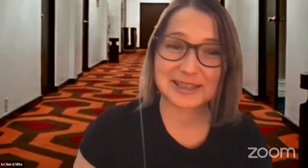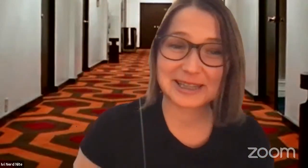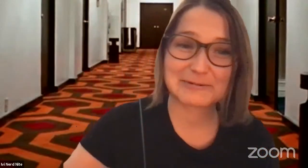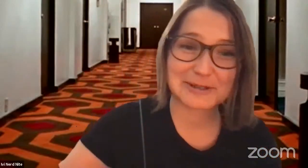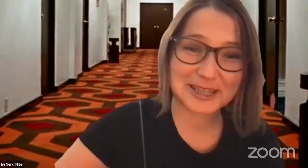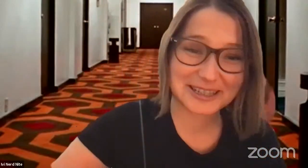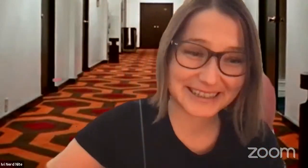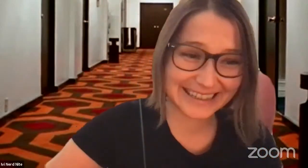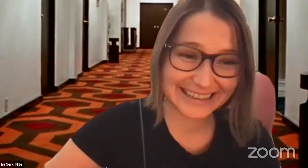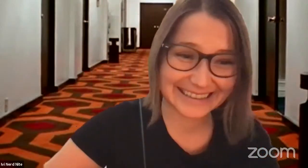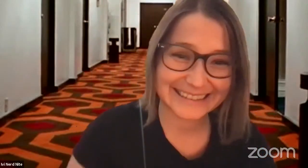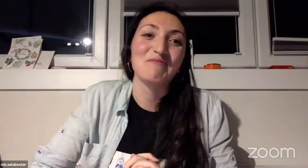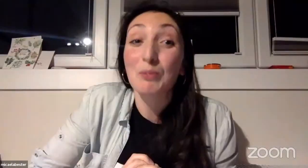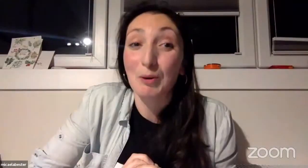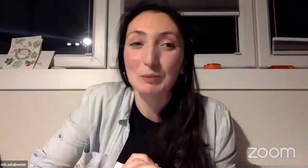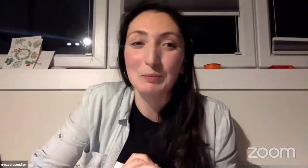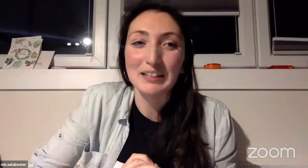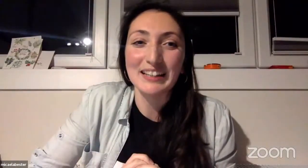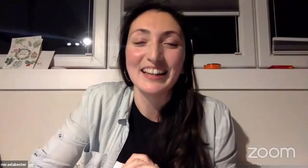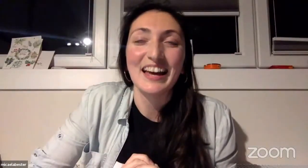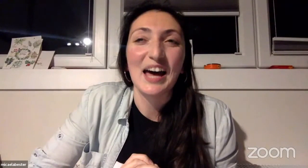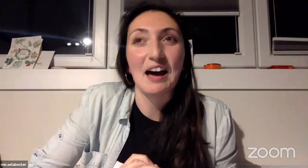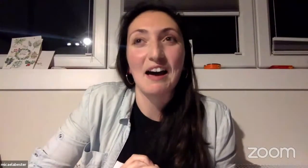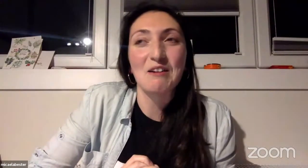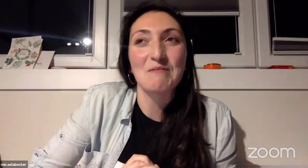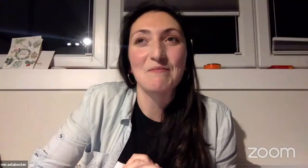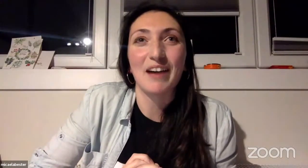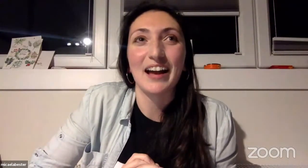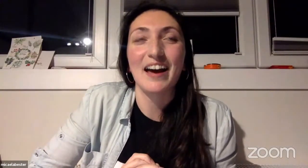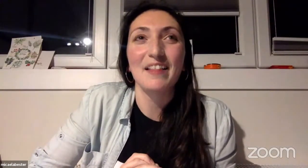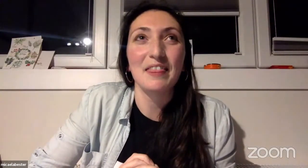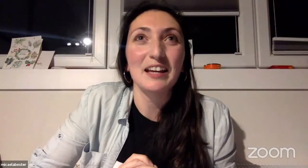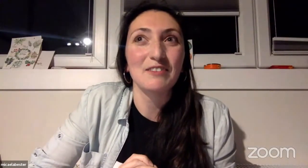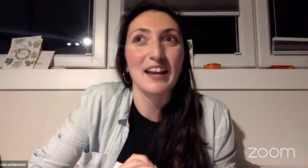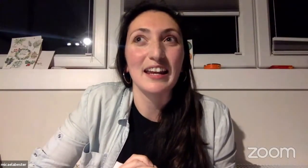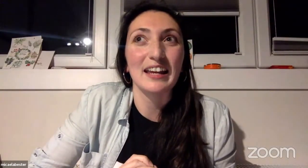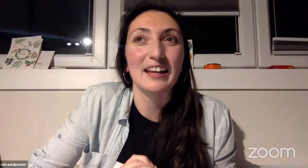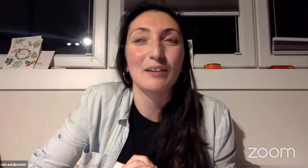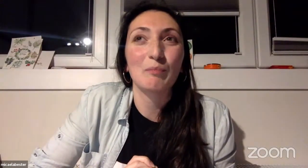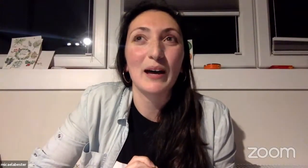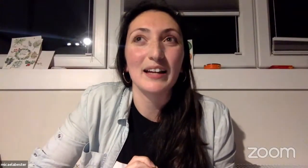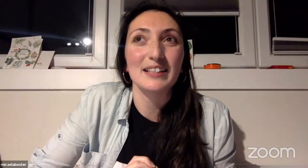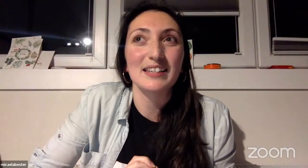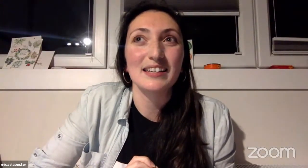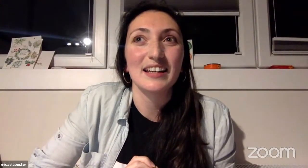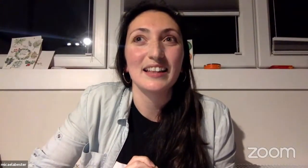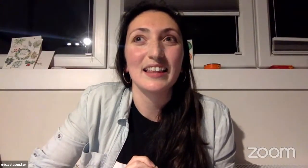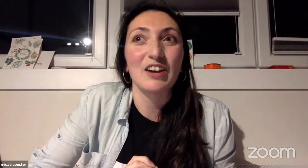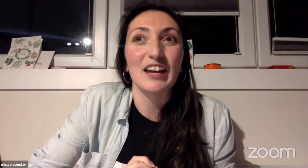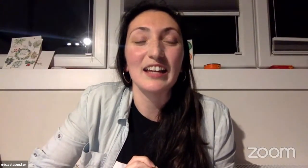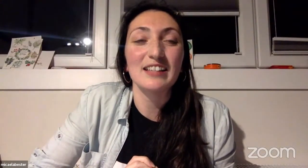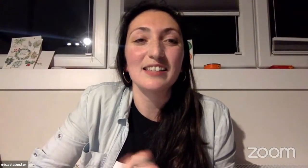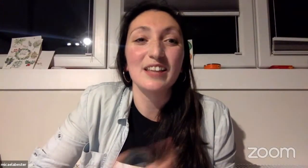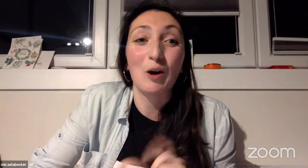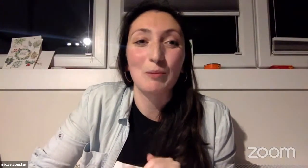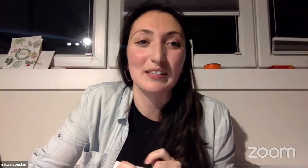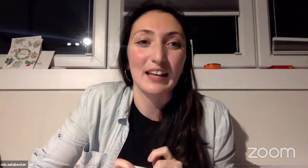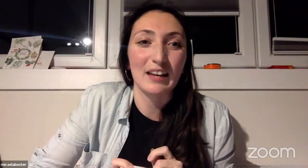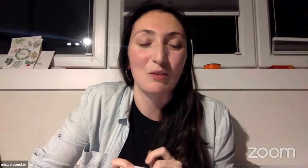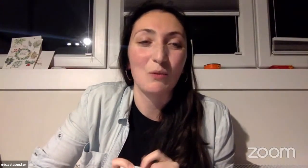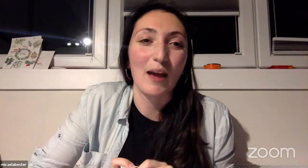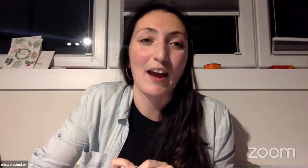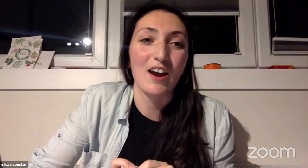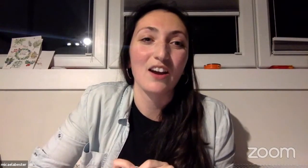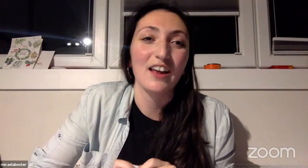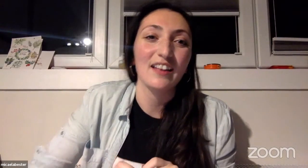British Sign Language? Quite probably. I can't think of any, but there is the